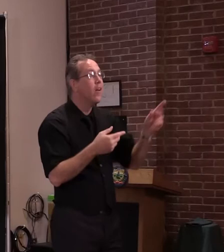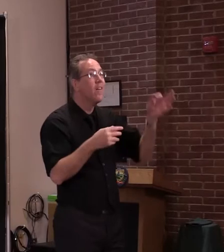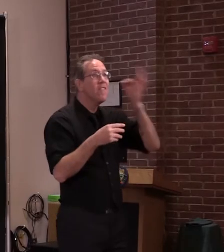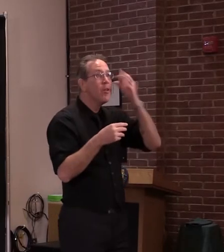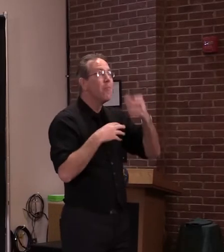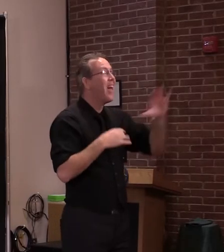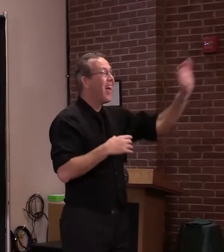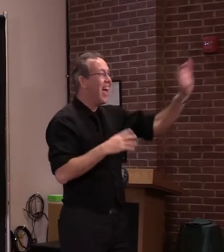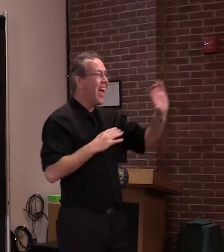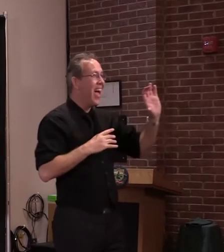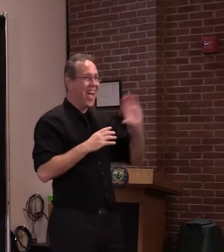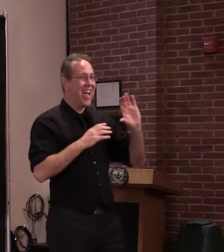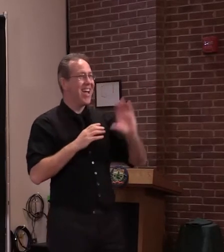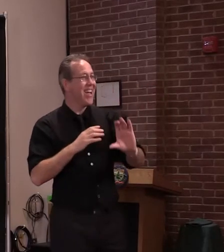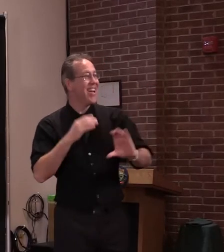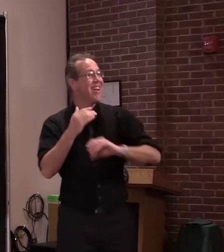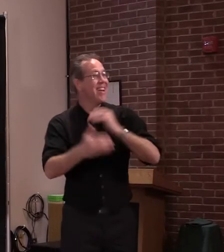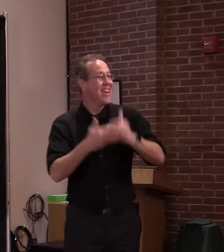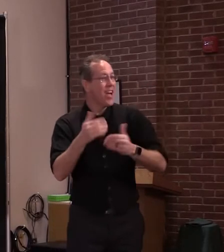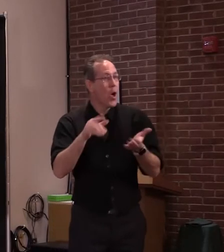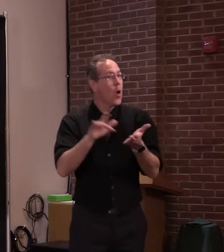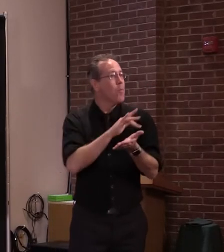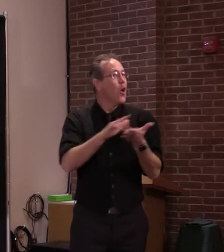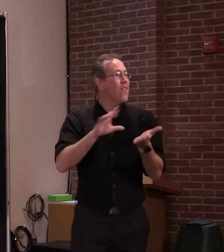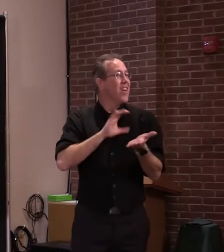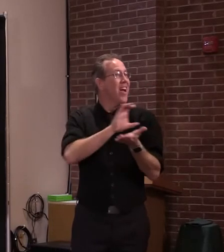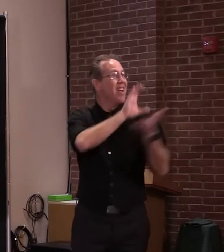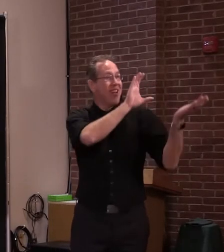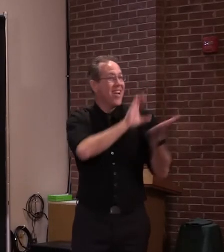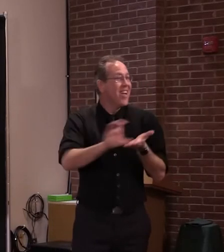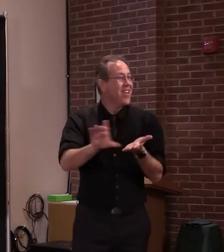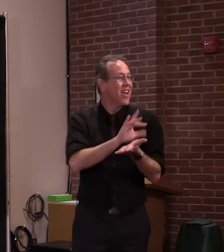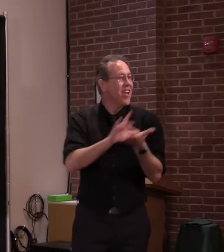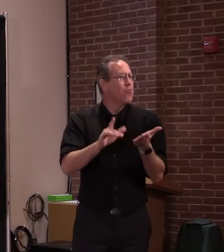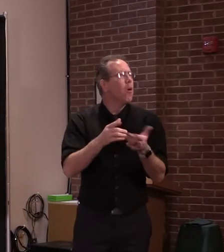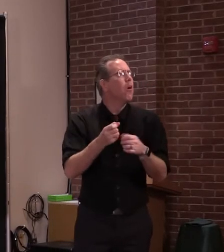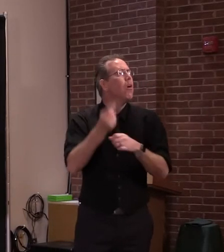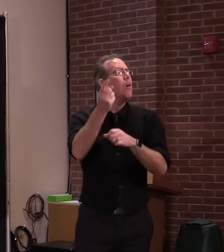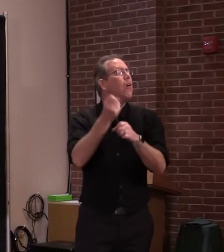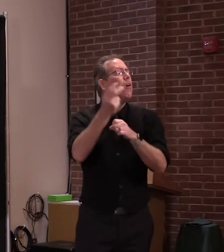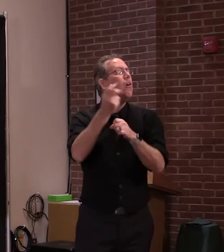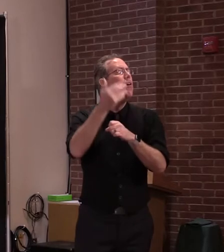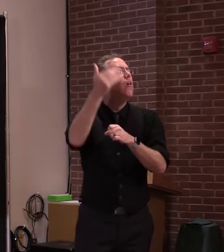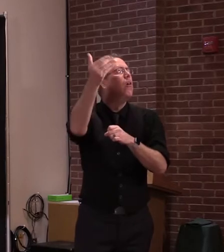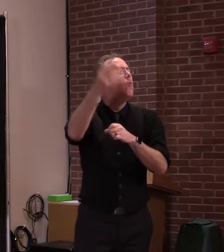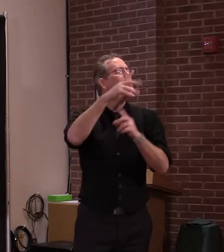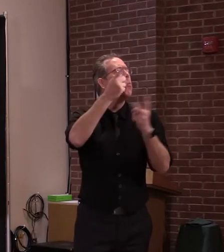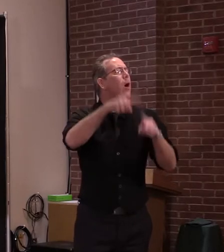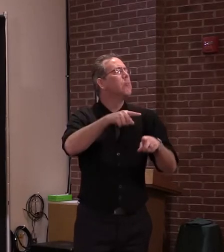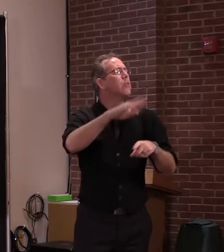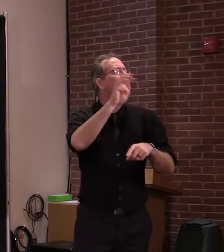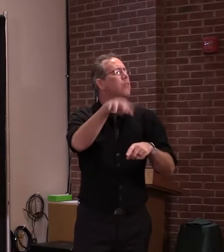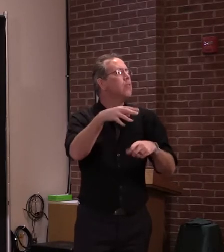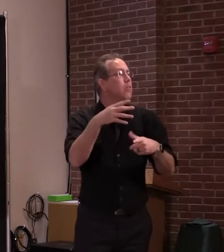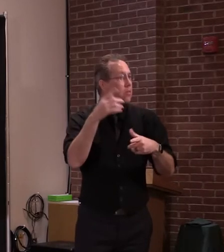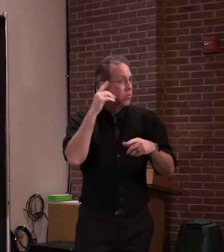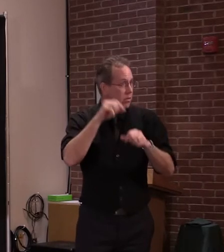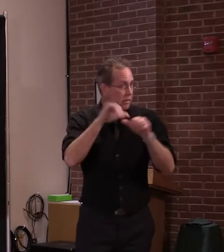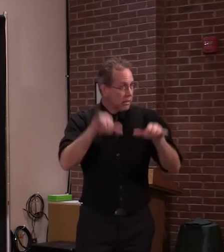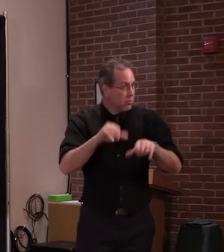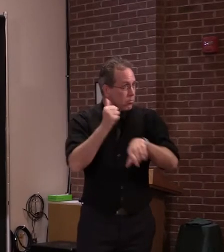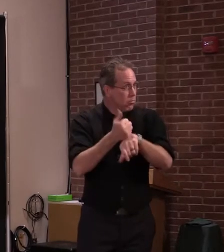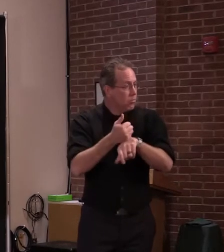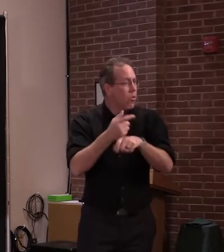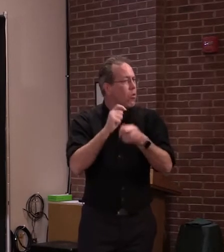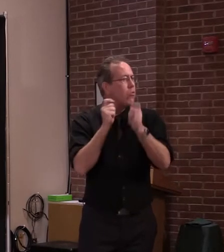that we have to make sure that we're doing this and making those structural changes so that we can have it sustainable for the future. So I look forward